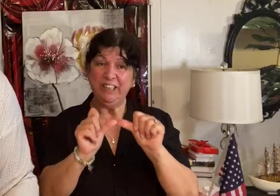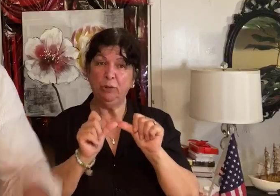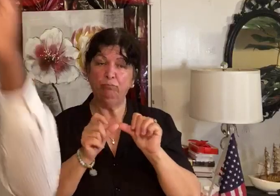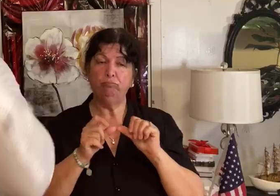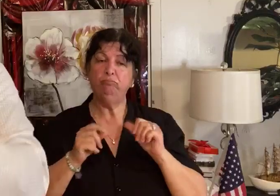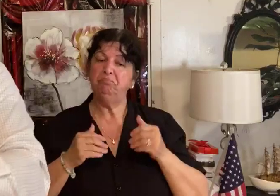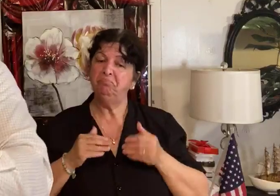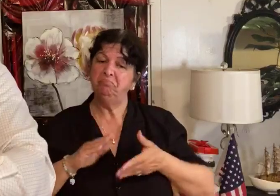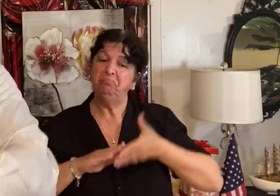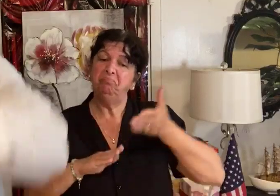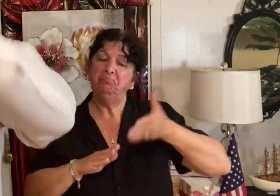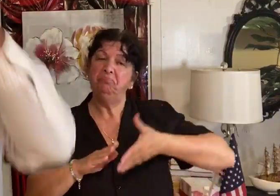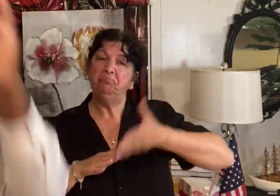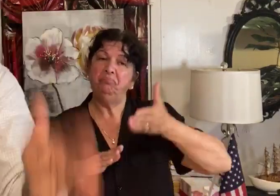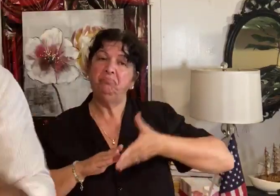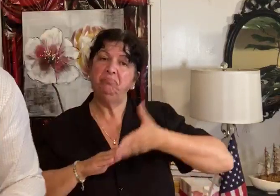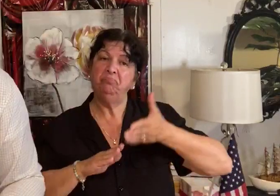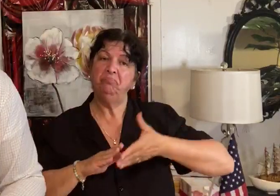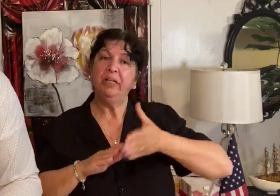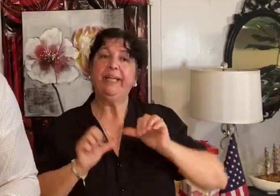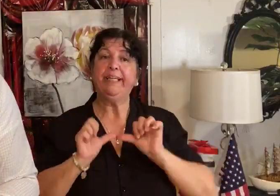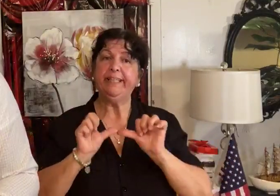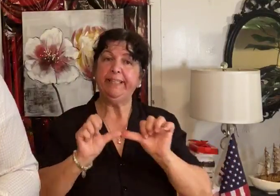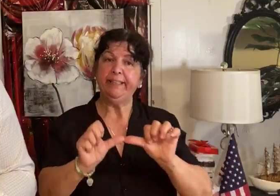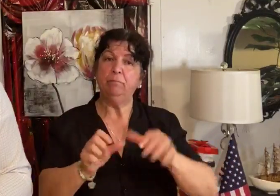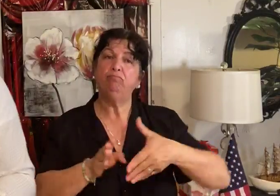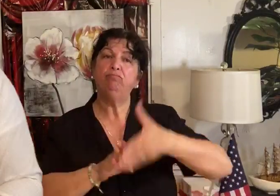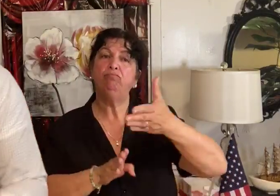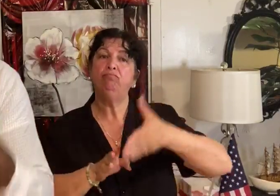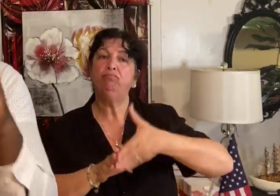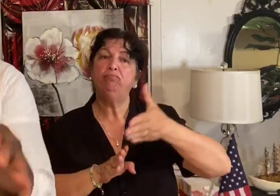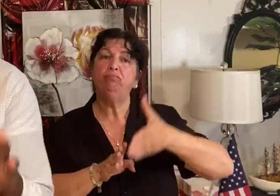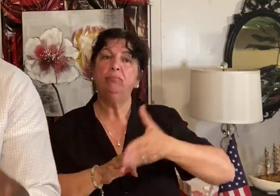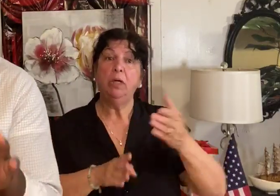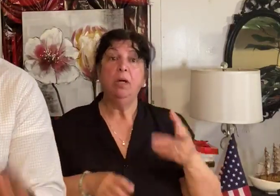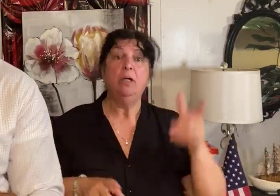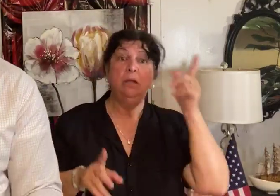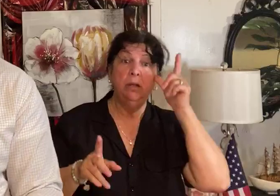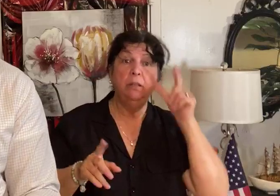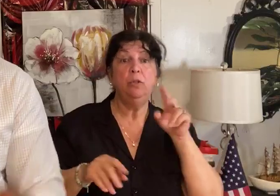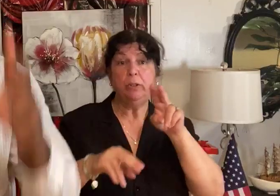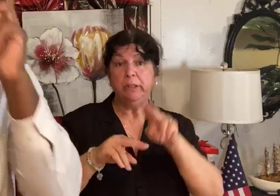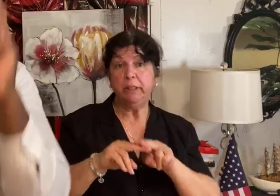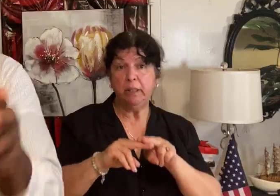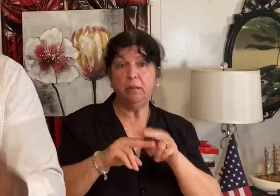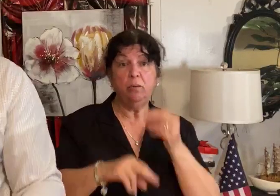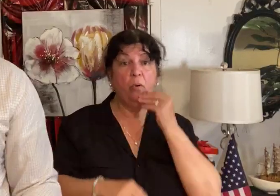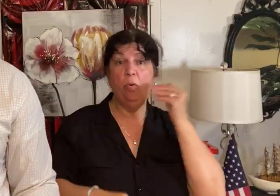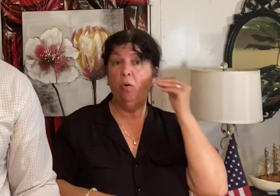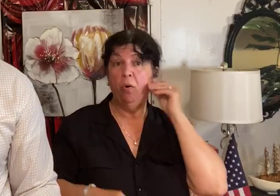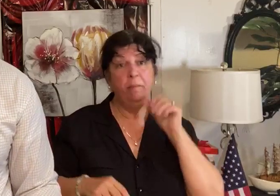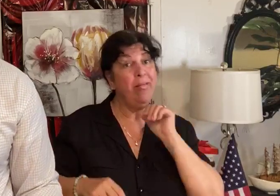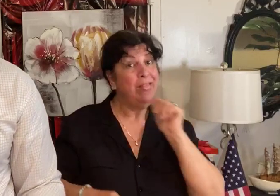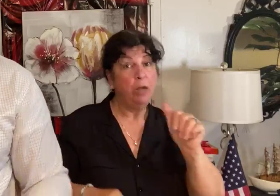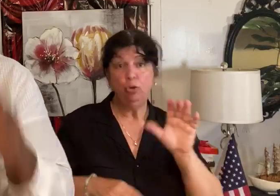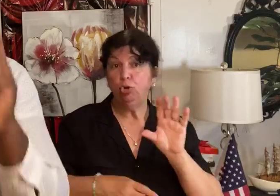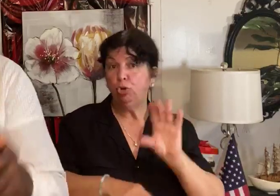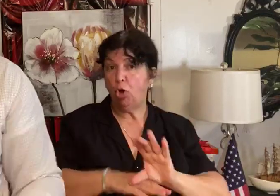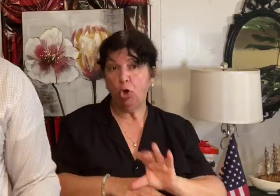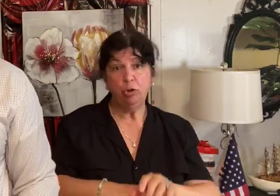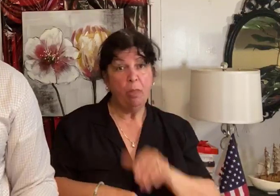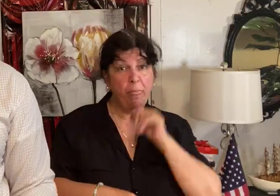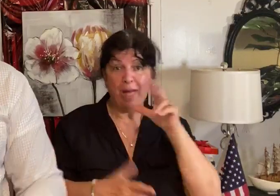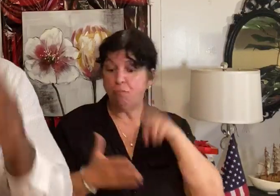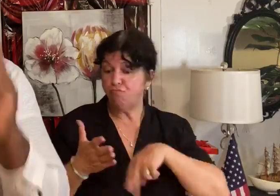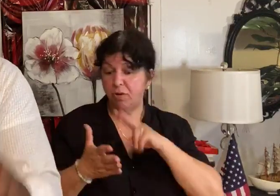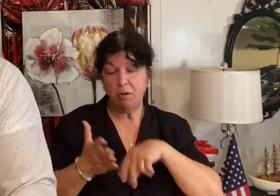steadfastly, continued steadfastly. Listen to me, you sitting at home, not going to church, not